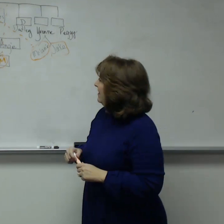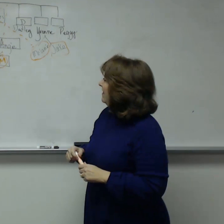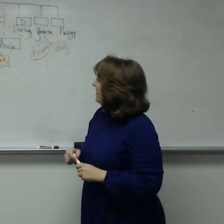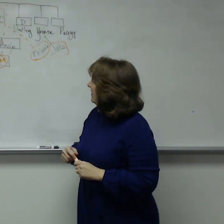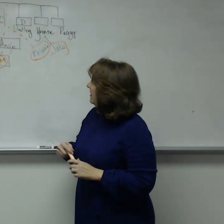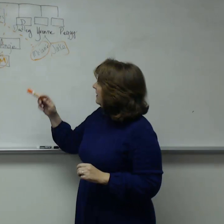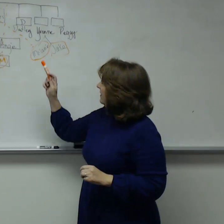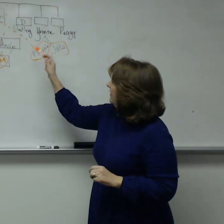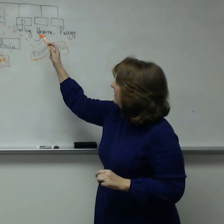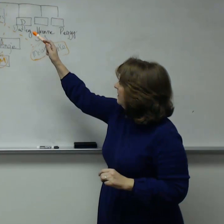Okay.